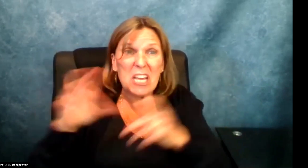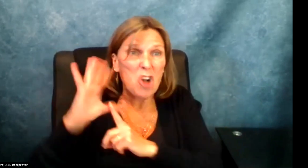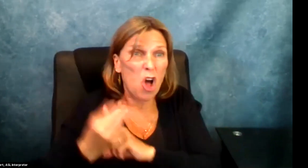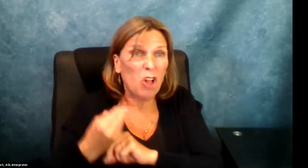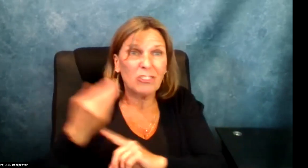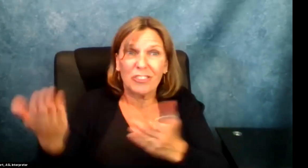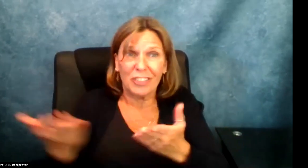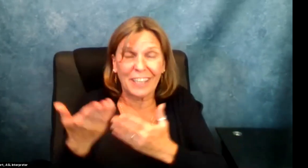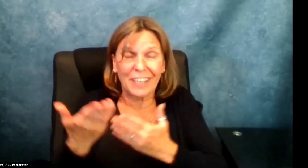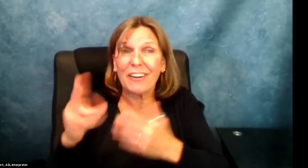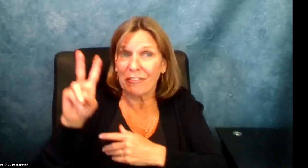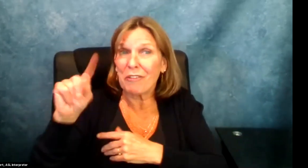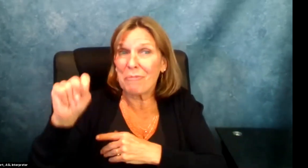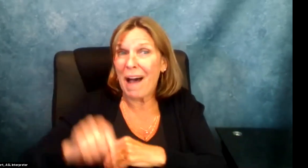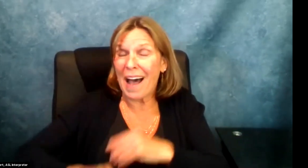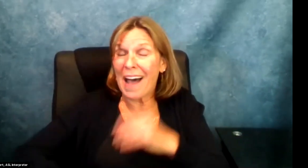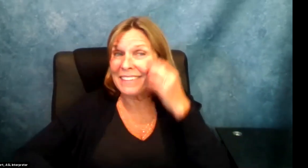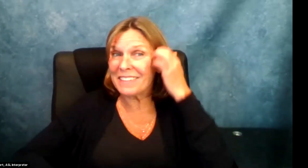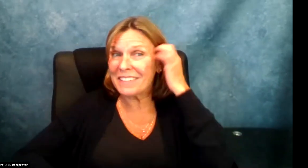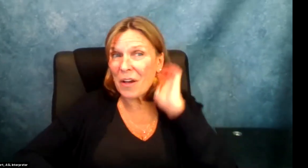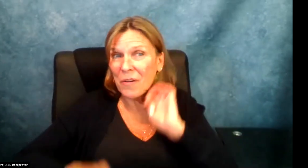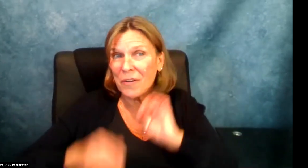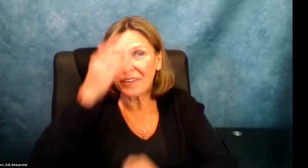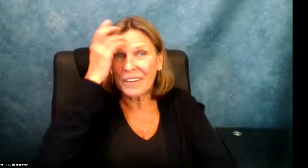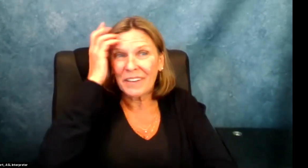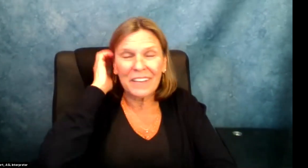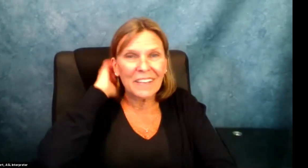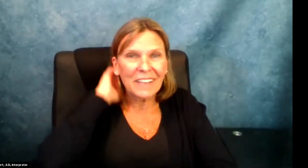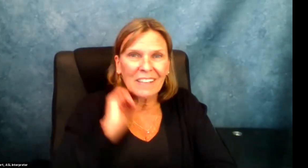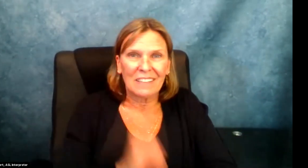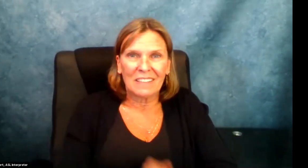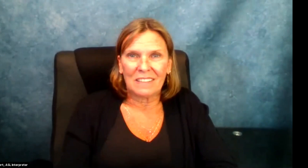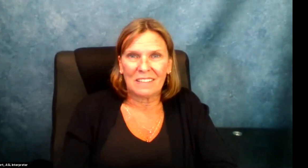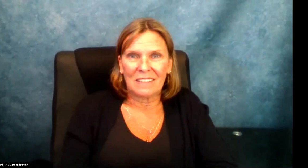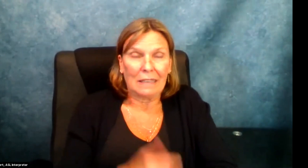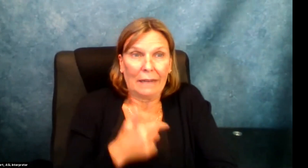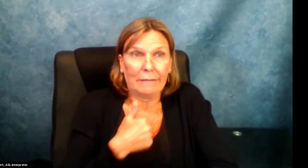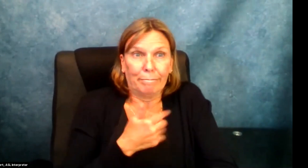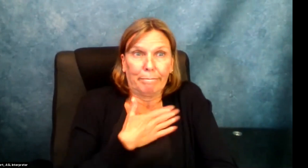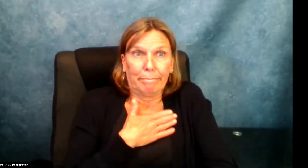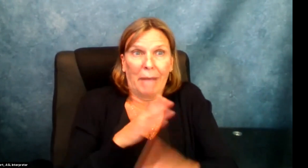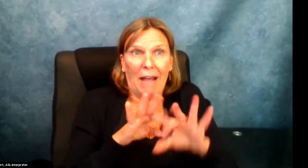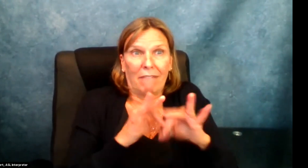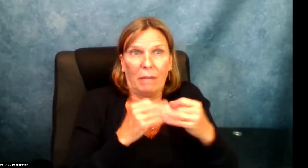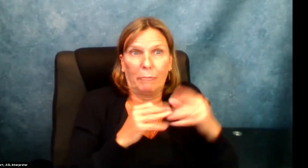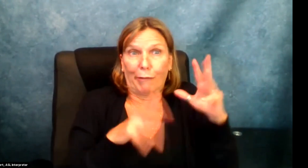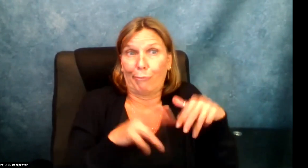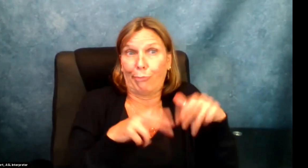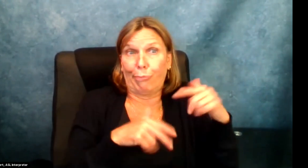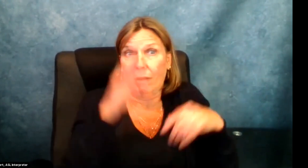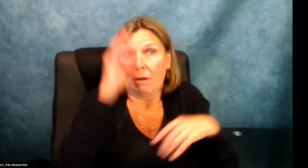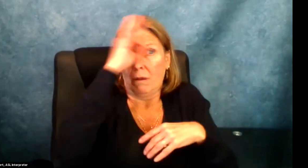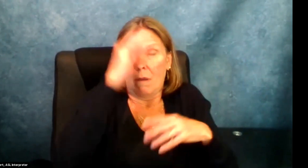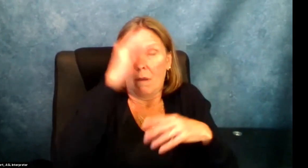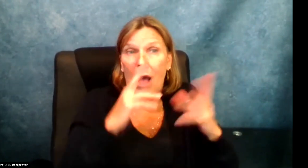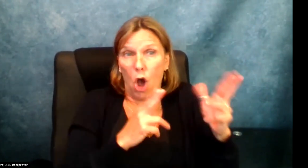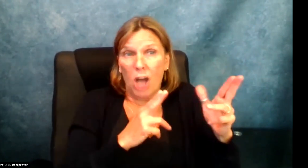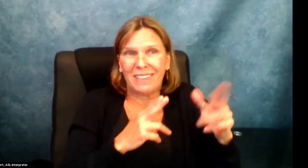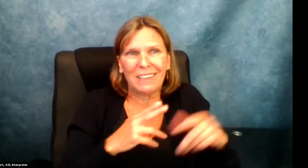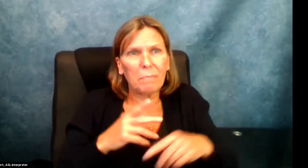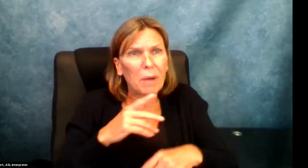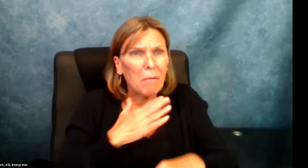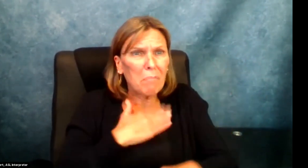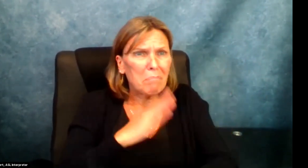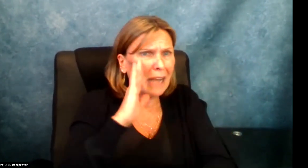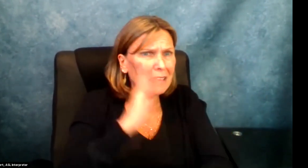And, there may be families like my family who, I don't know anything about hunting, but some of my kids' best friends hunt all the time.